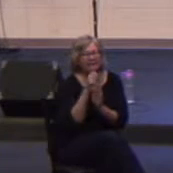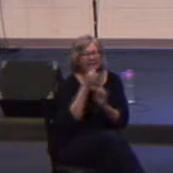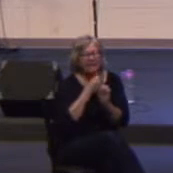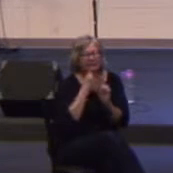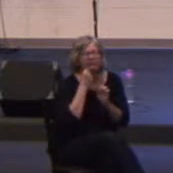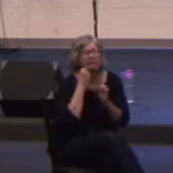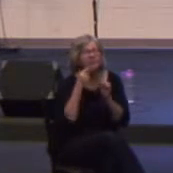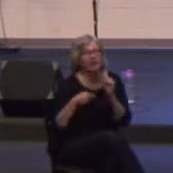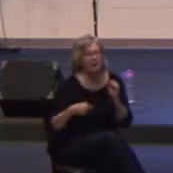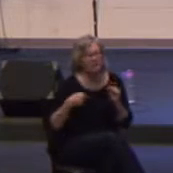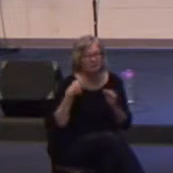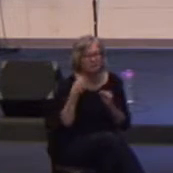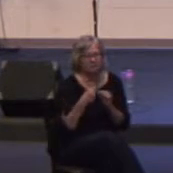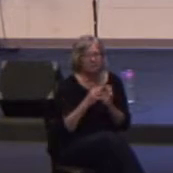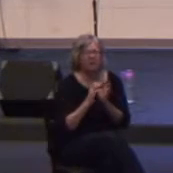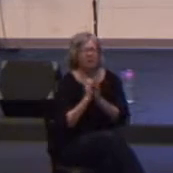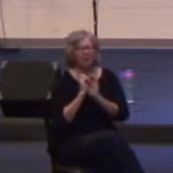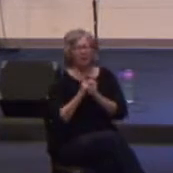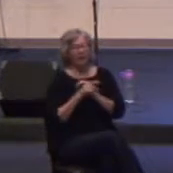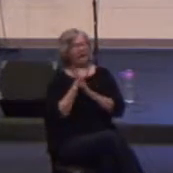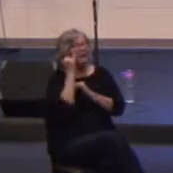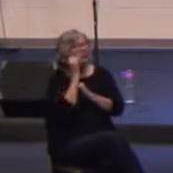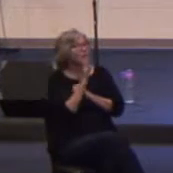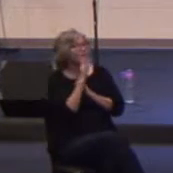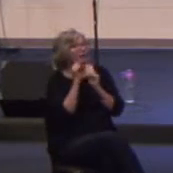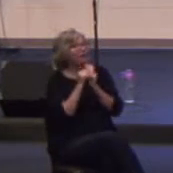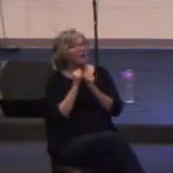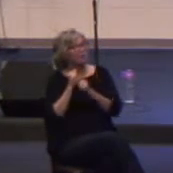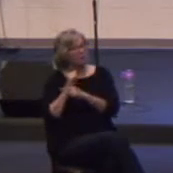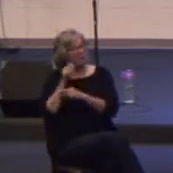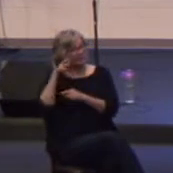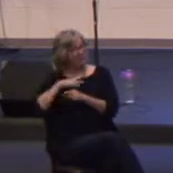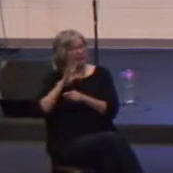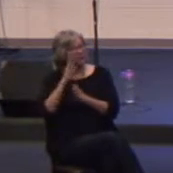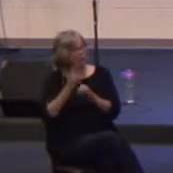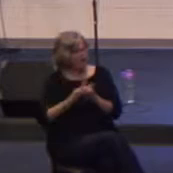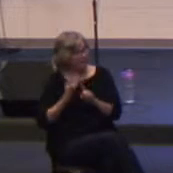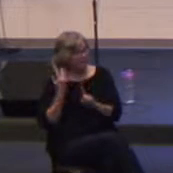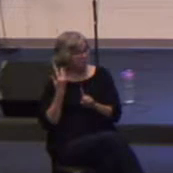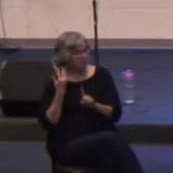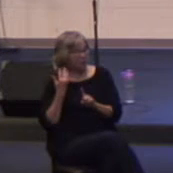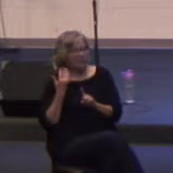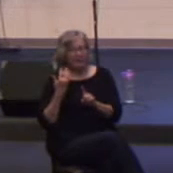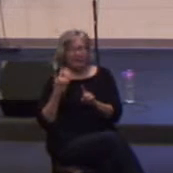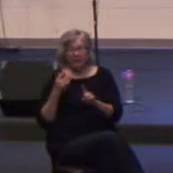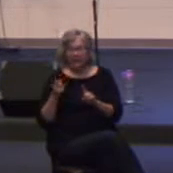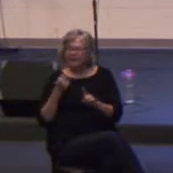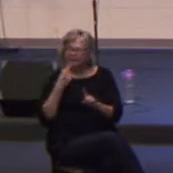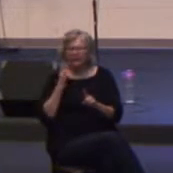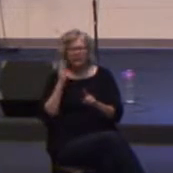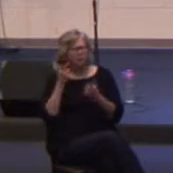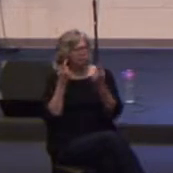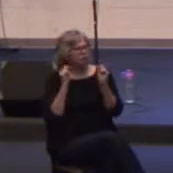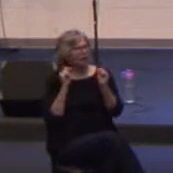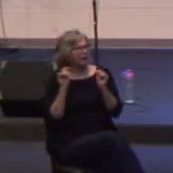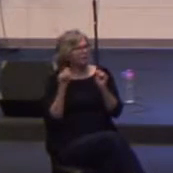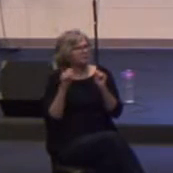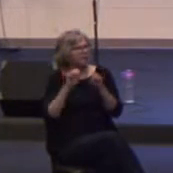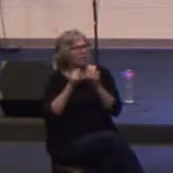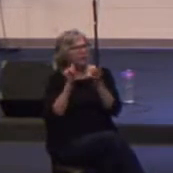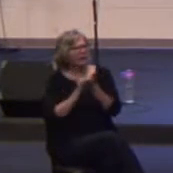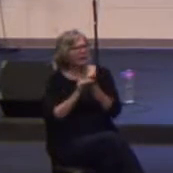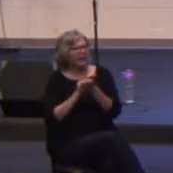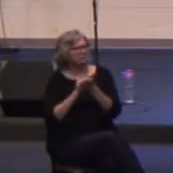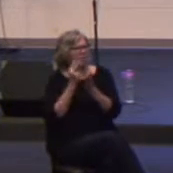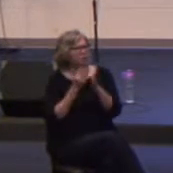Now, imagine you're talking to Eliud 4 months ago when he announced that he was going to make this attempt to break 2 hours. Imagine you're talking to him and you're like, all right, Elliots,